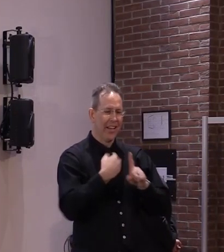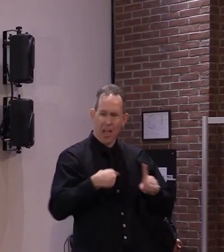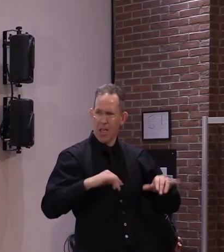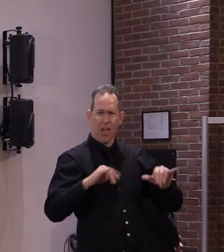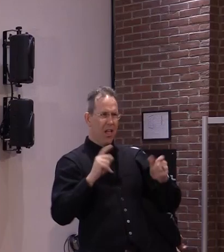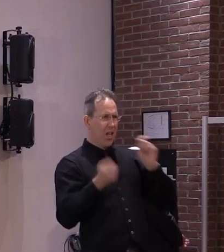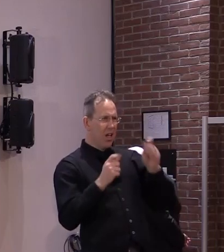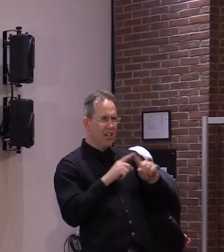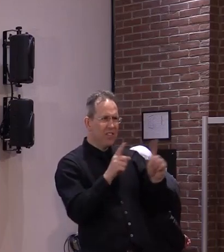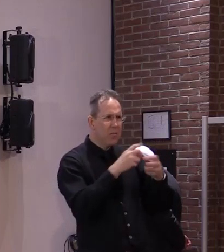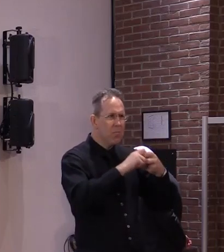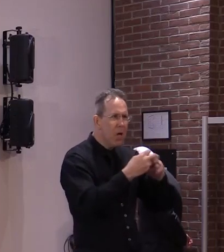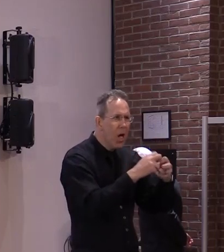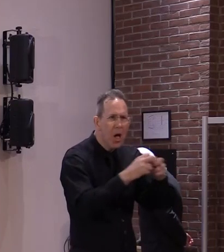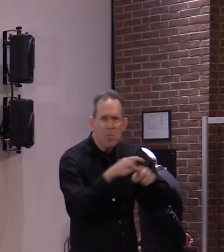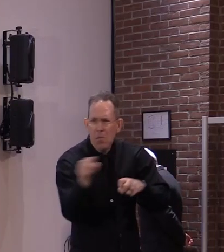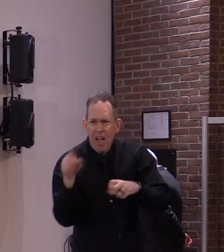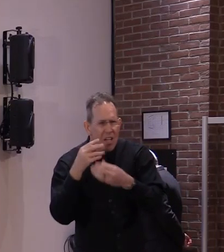it wasn't as though